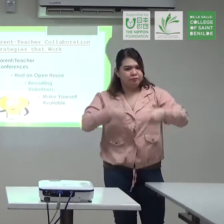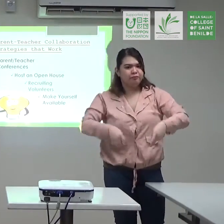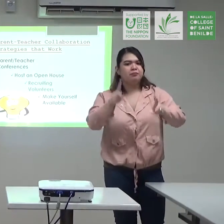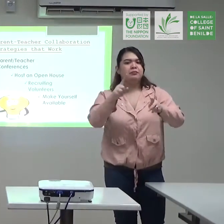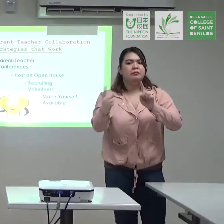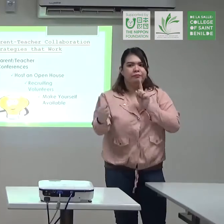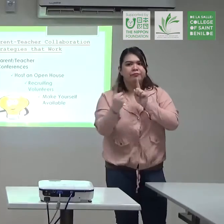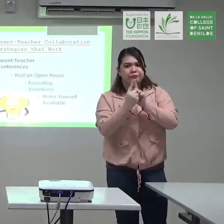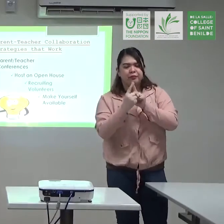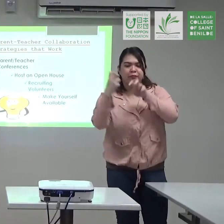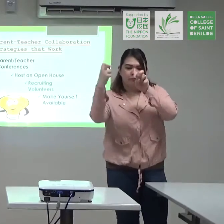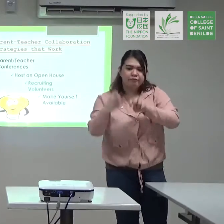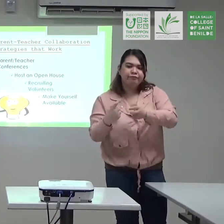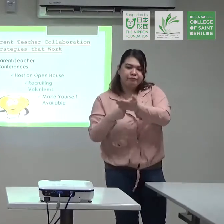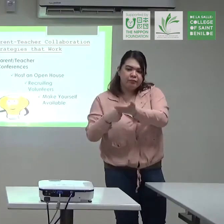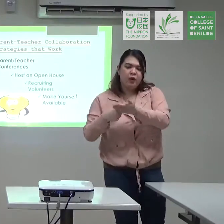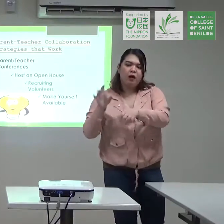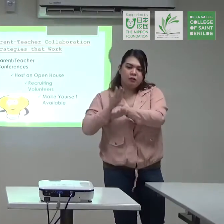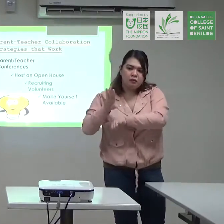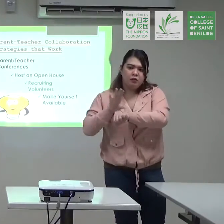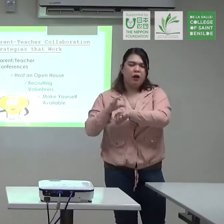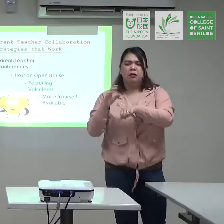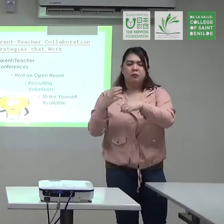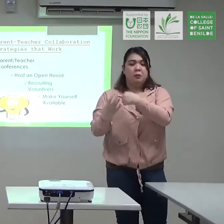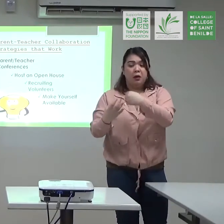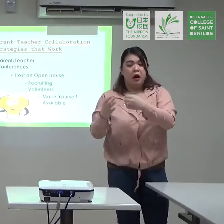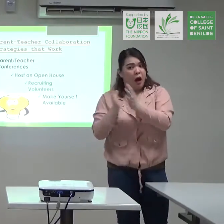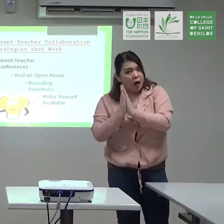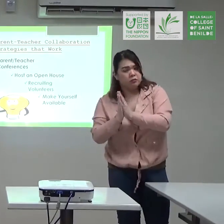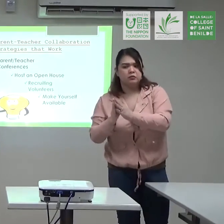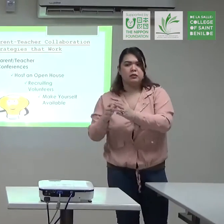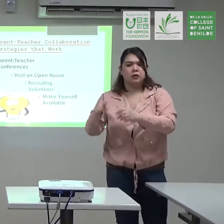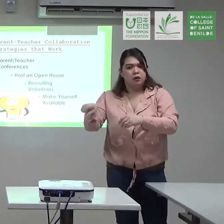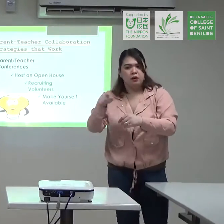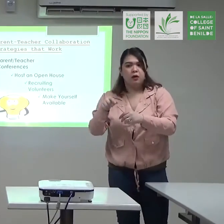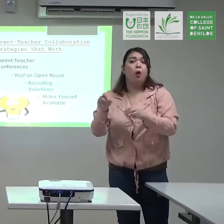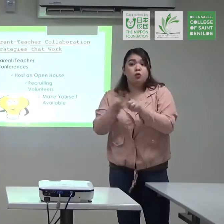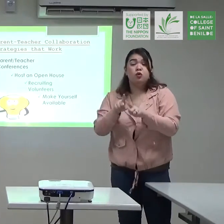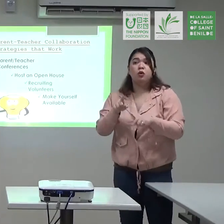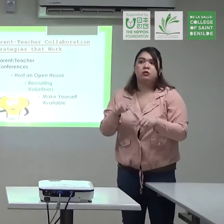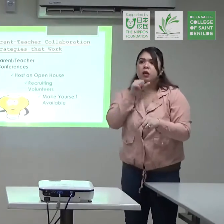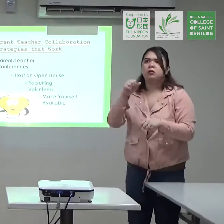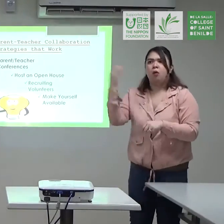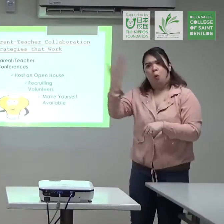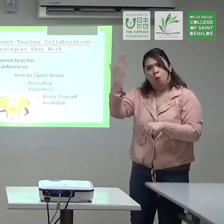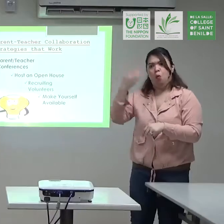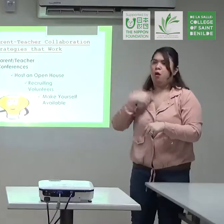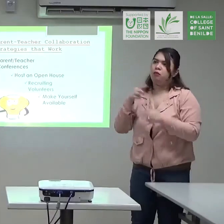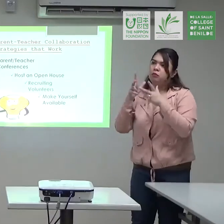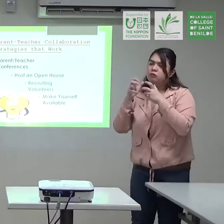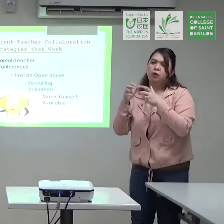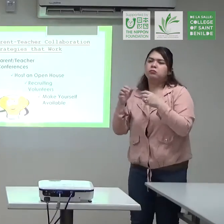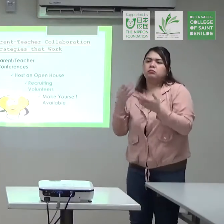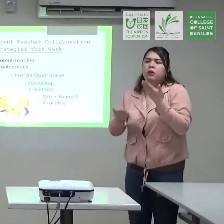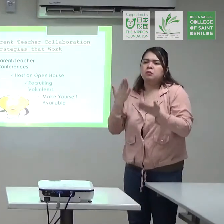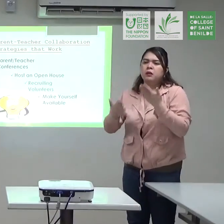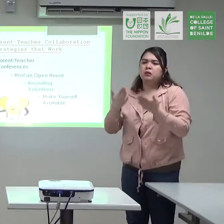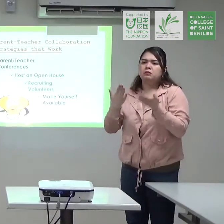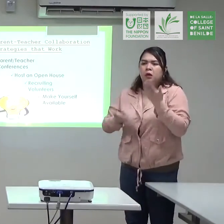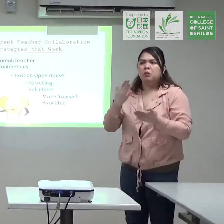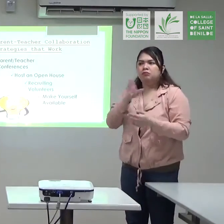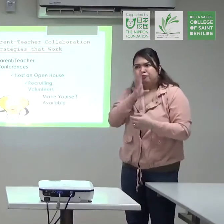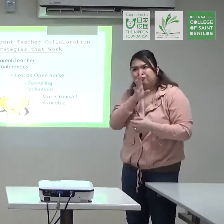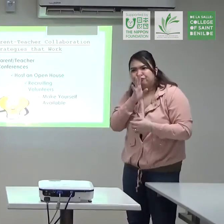see you and talk to you, and especially you listening to parents, not just the other way around.